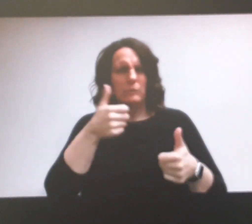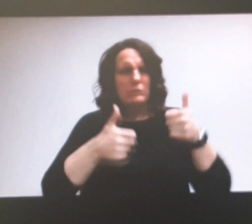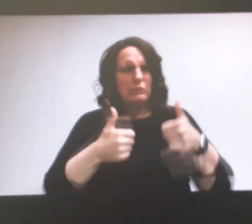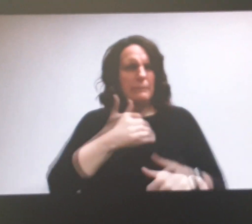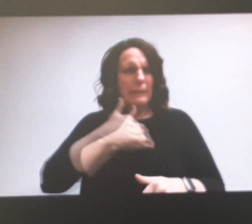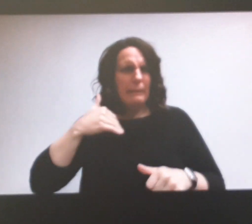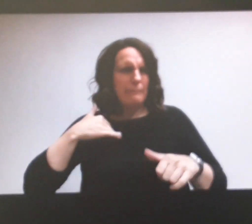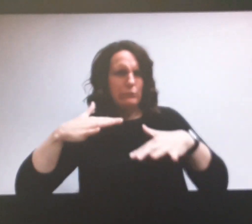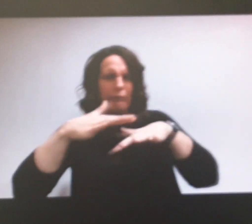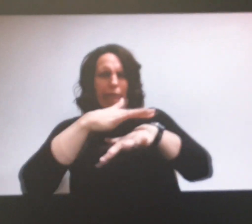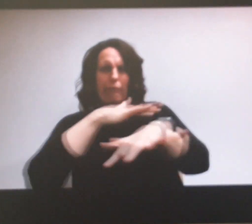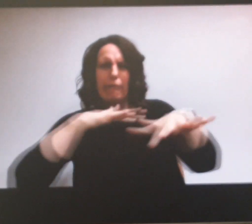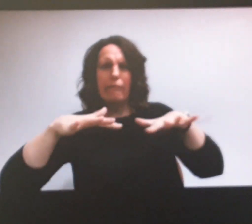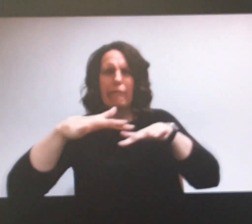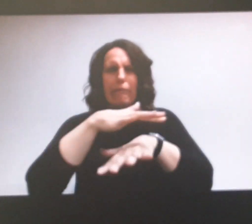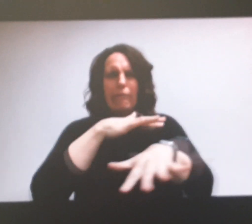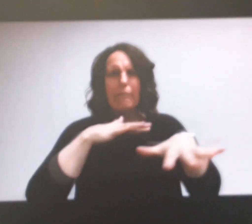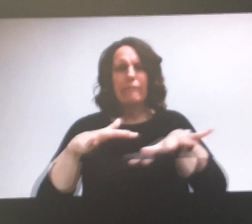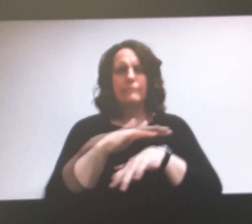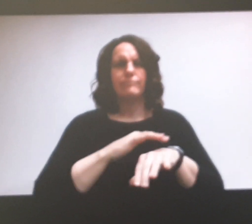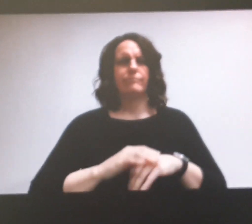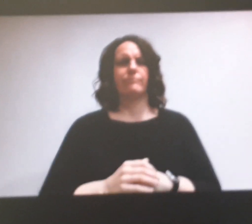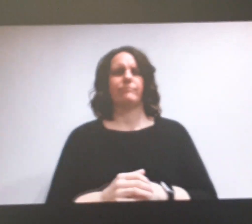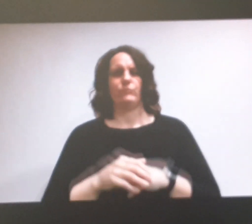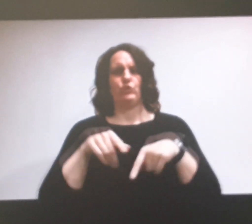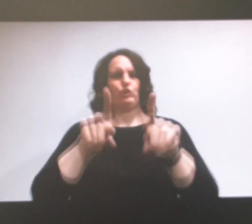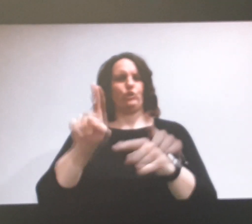who the delegates are